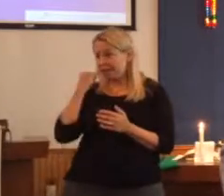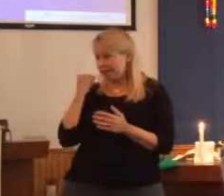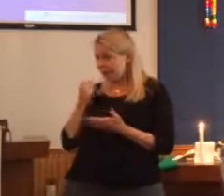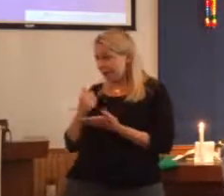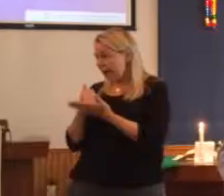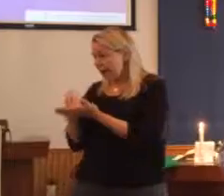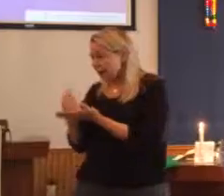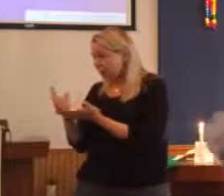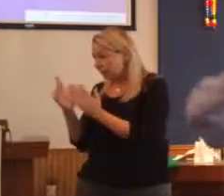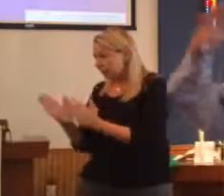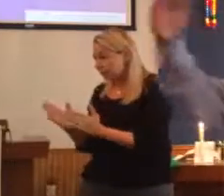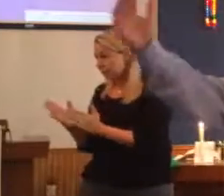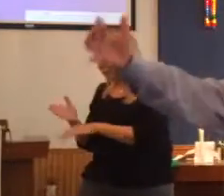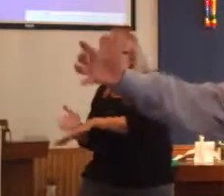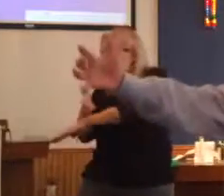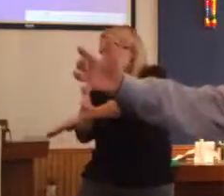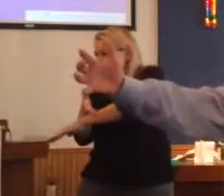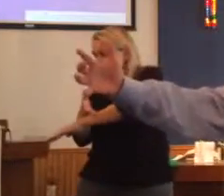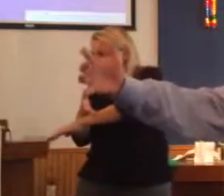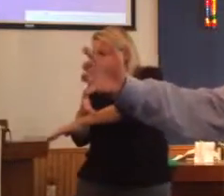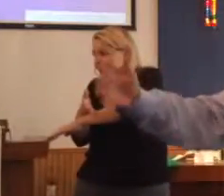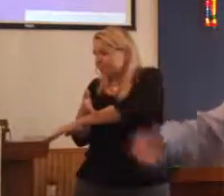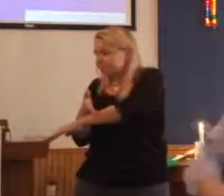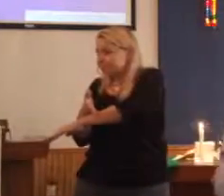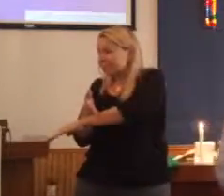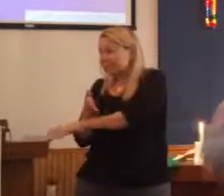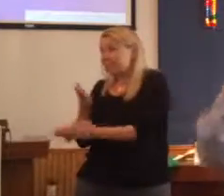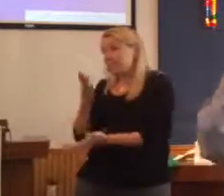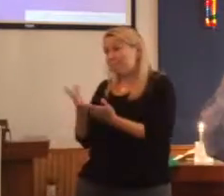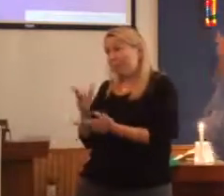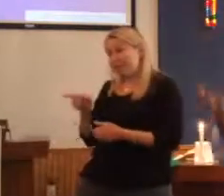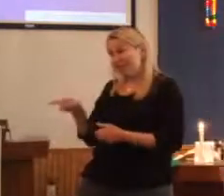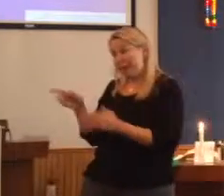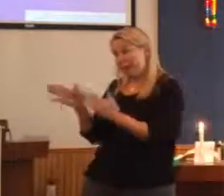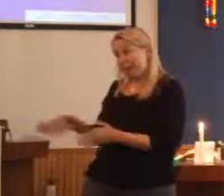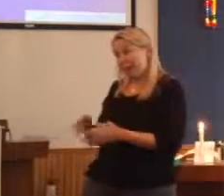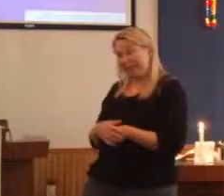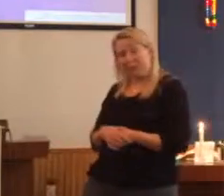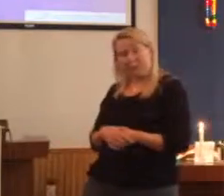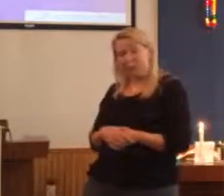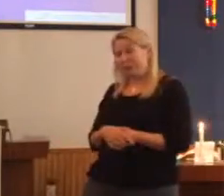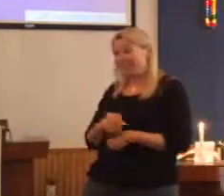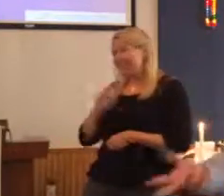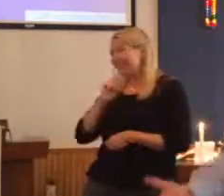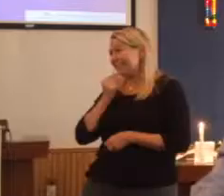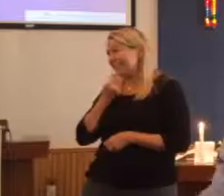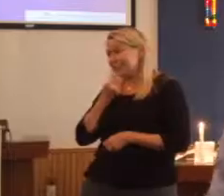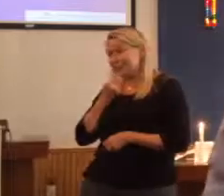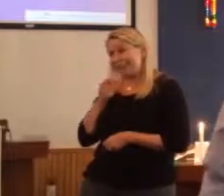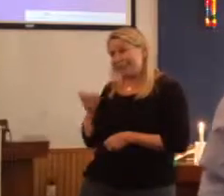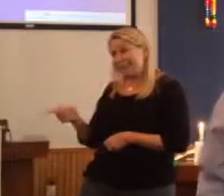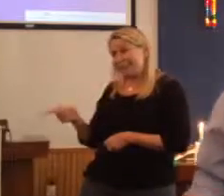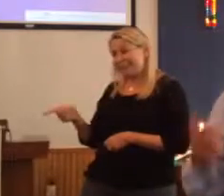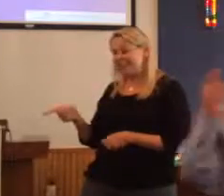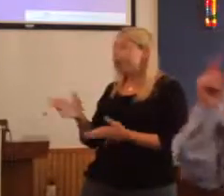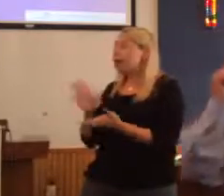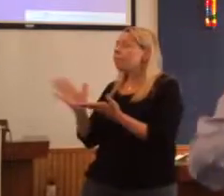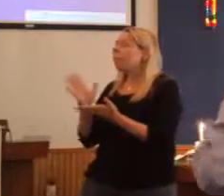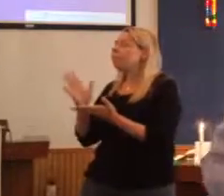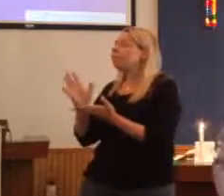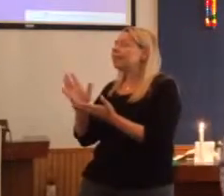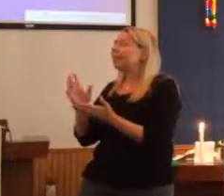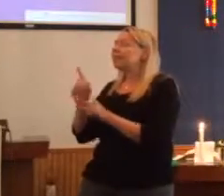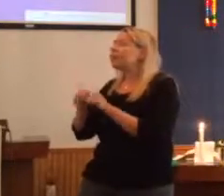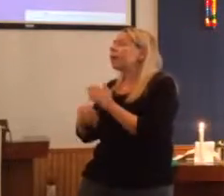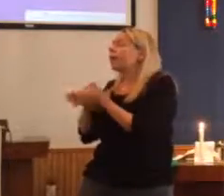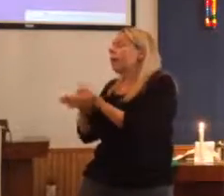that as we look at trying to deal with bigger issues, it may mean that you donate to national and international organizations. It may